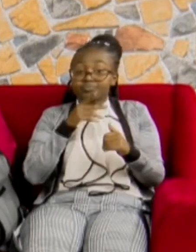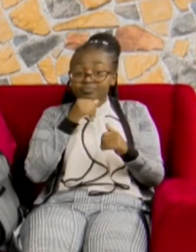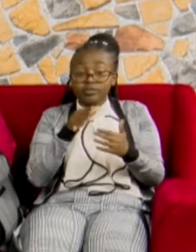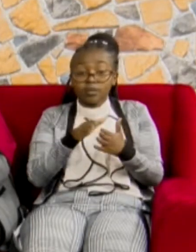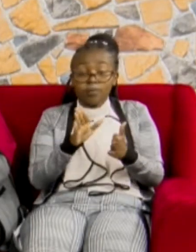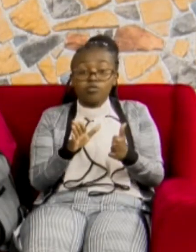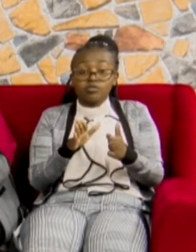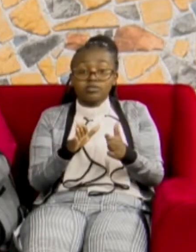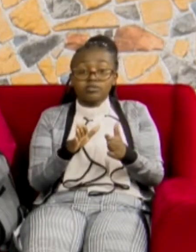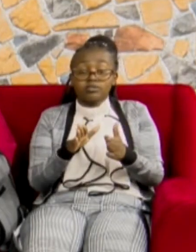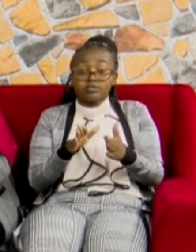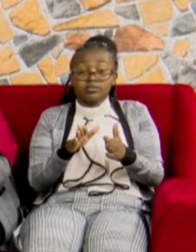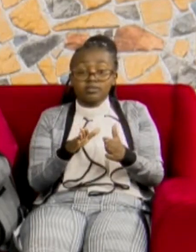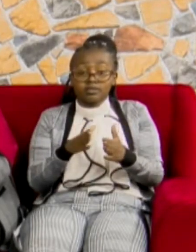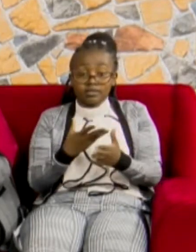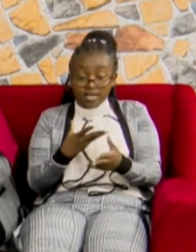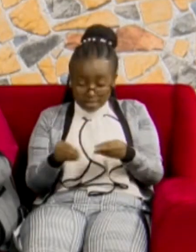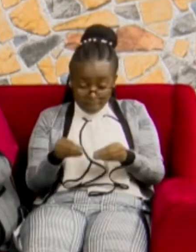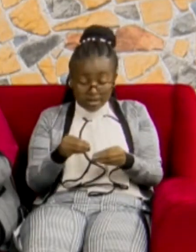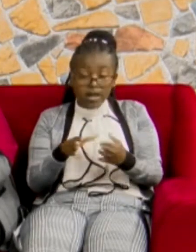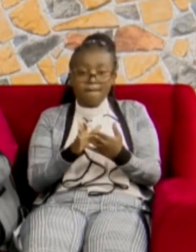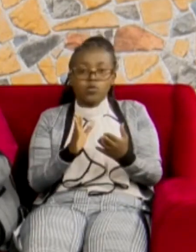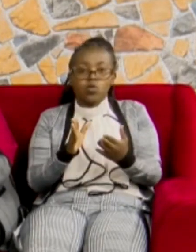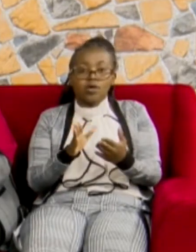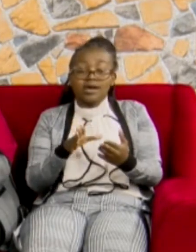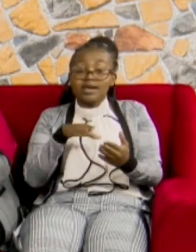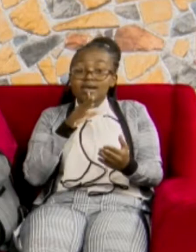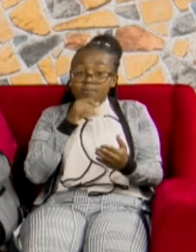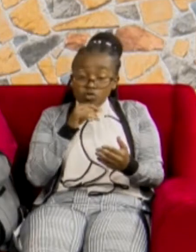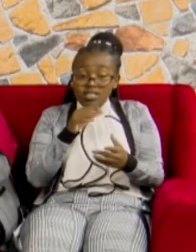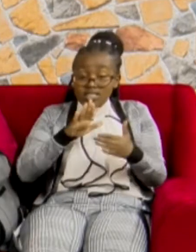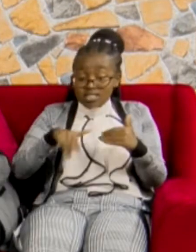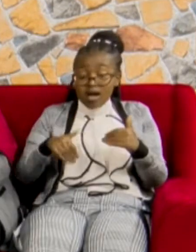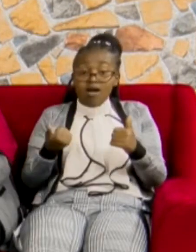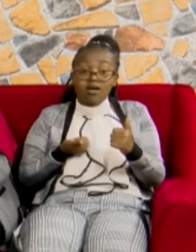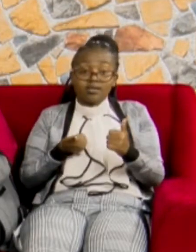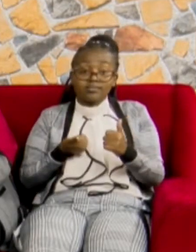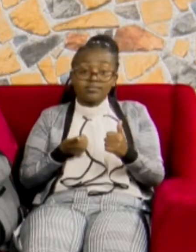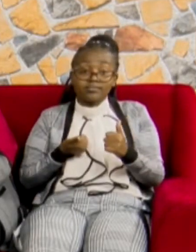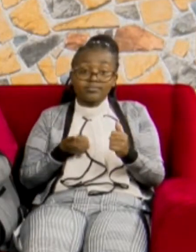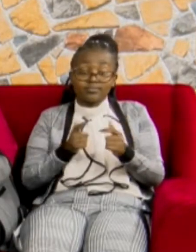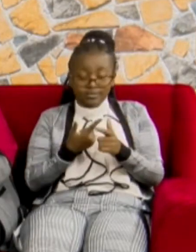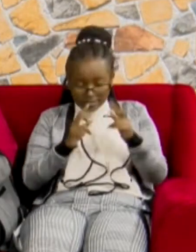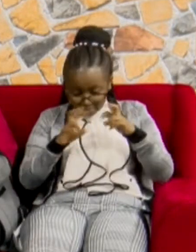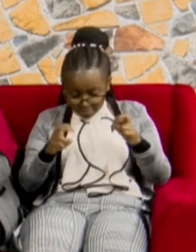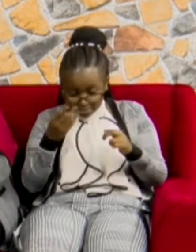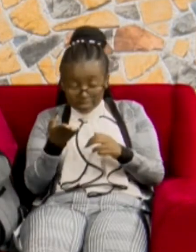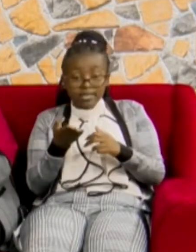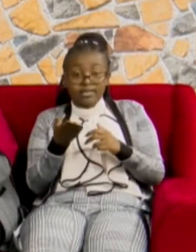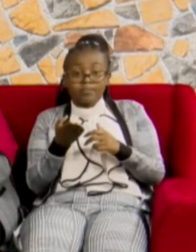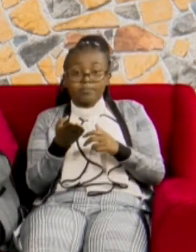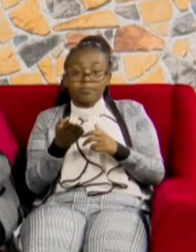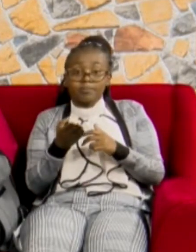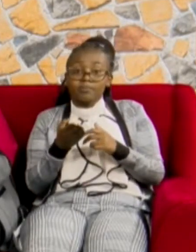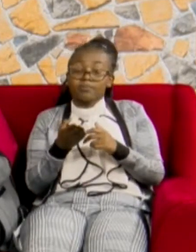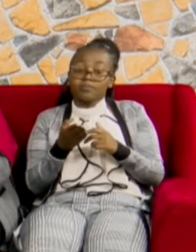disorders are seen more in boys than in girls, and the research is still out there, whether is it